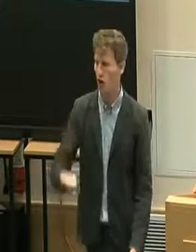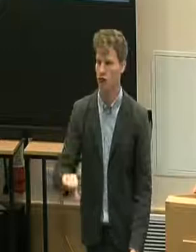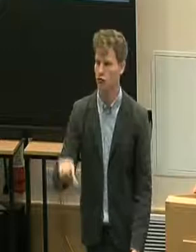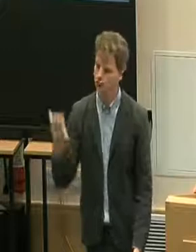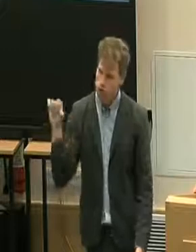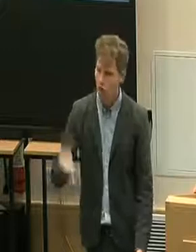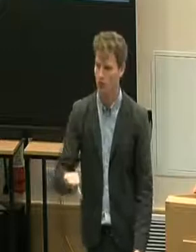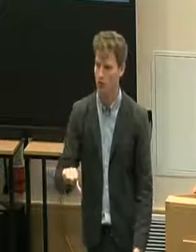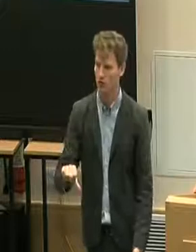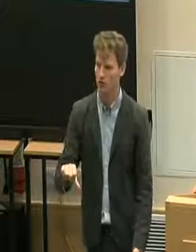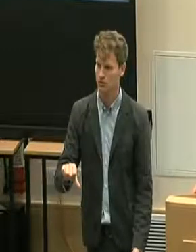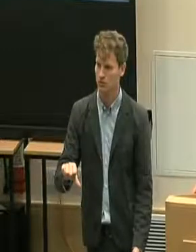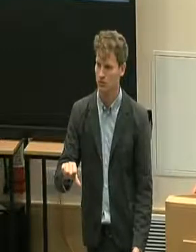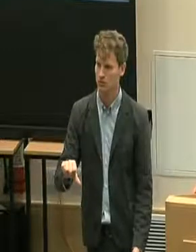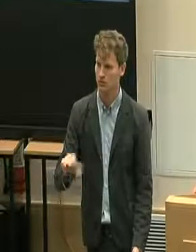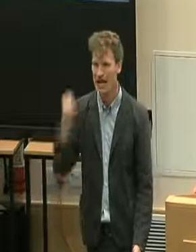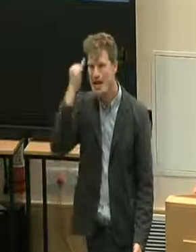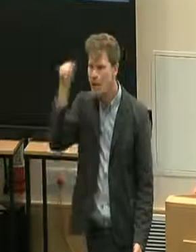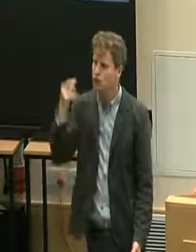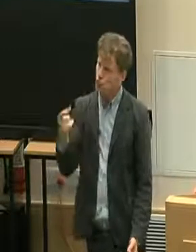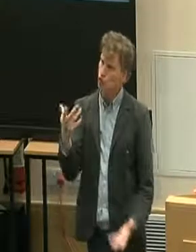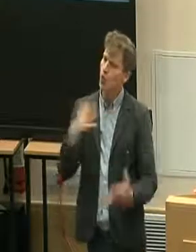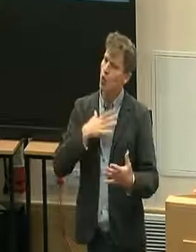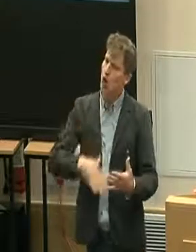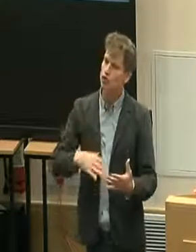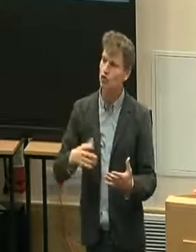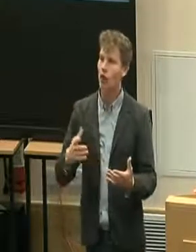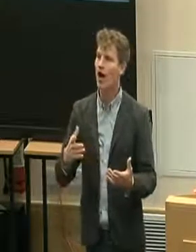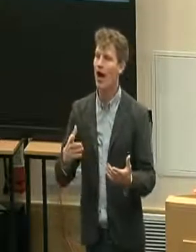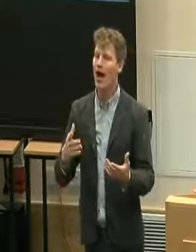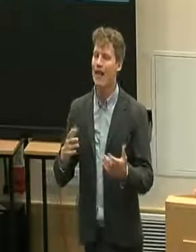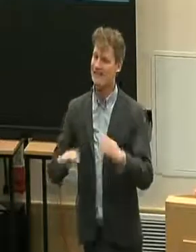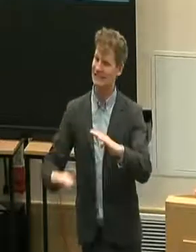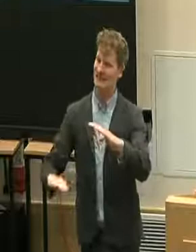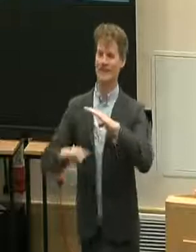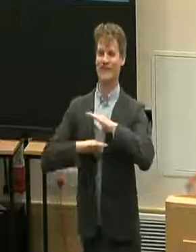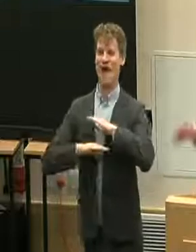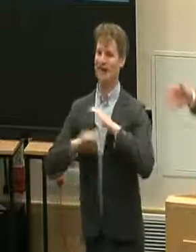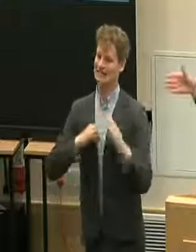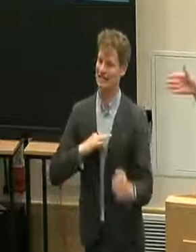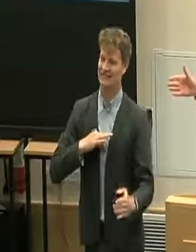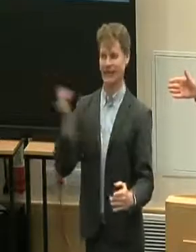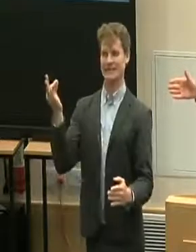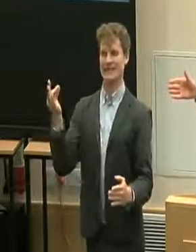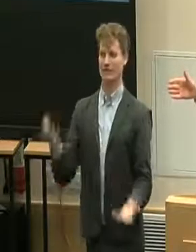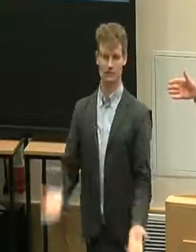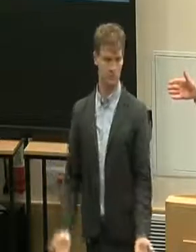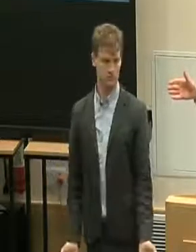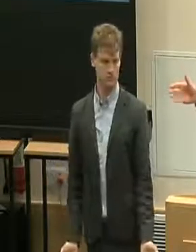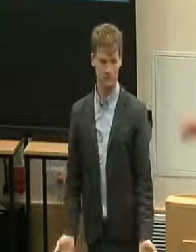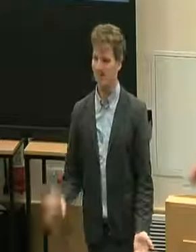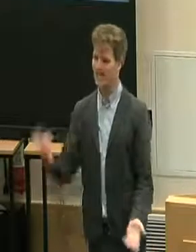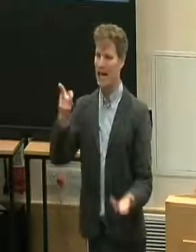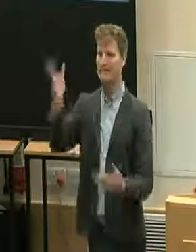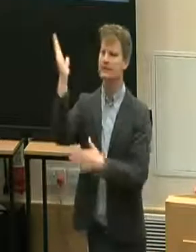required to fulfill the obligation of dignity. His speech would go like this: friends,